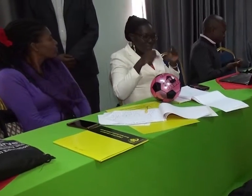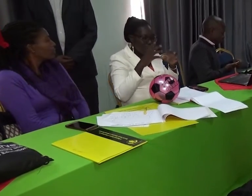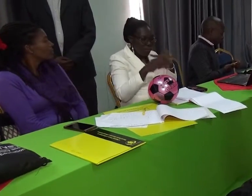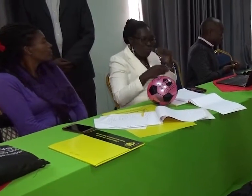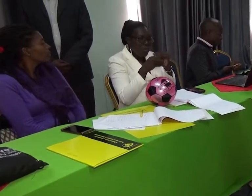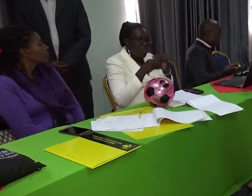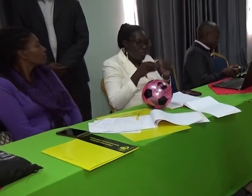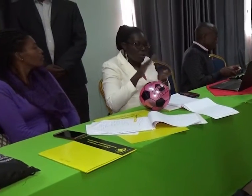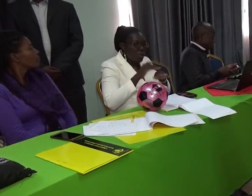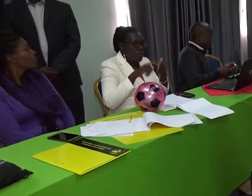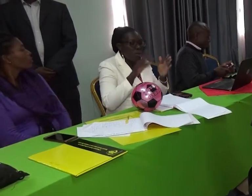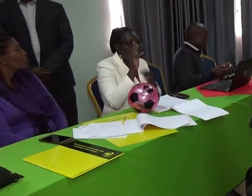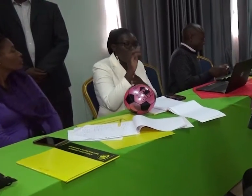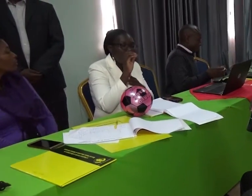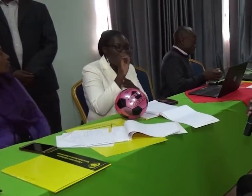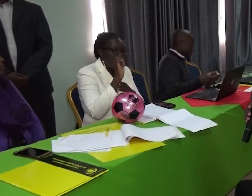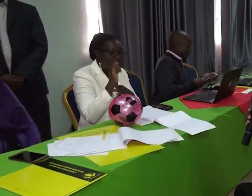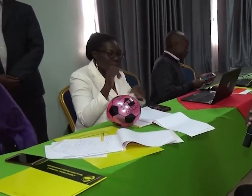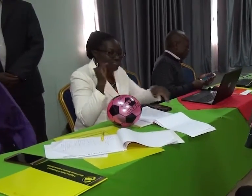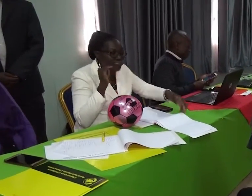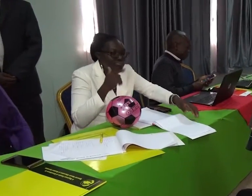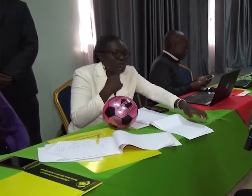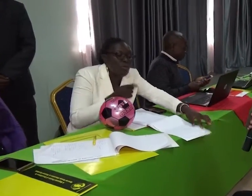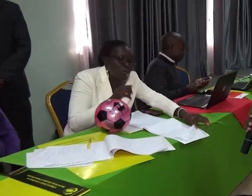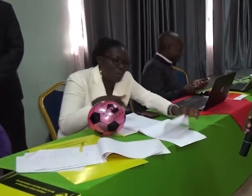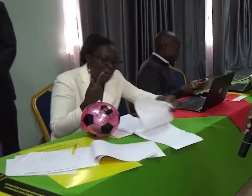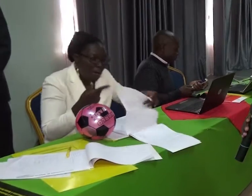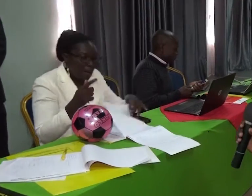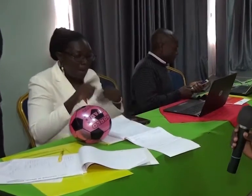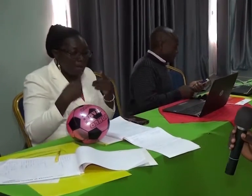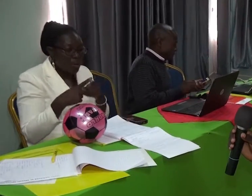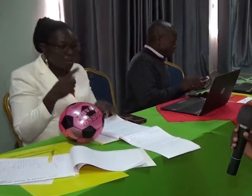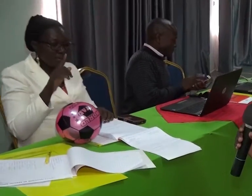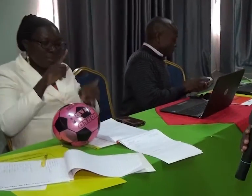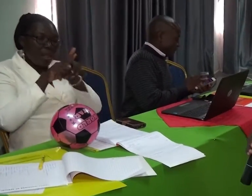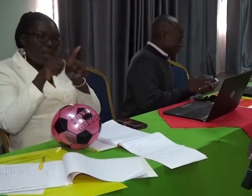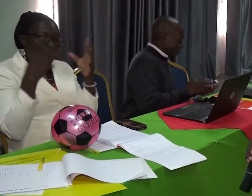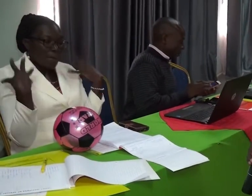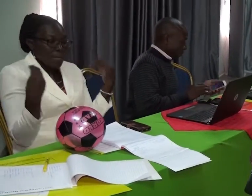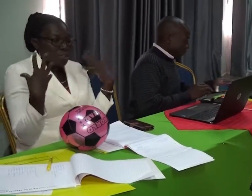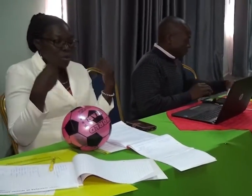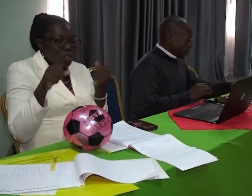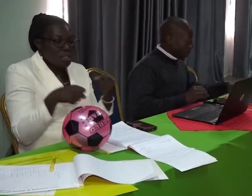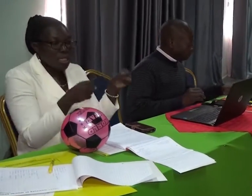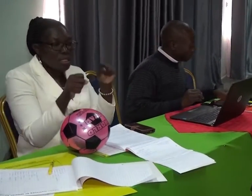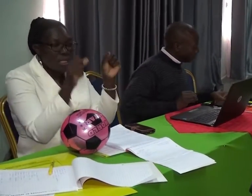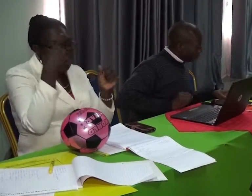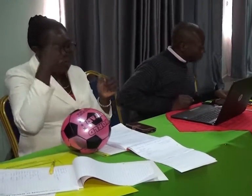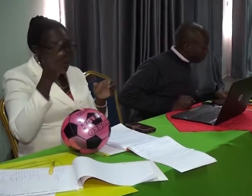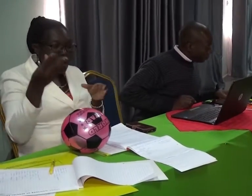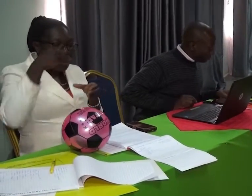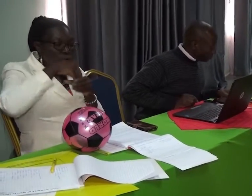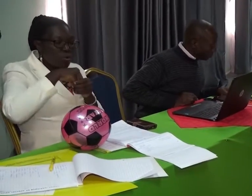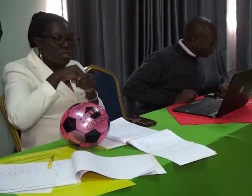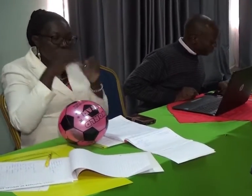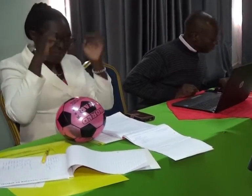things. So I want us to look at what we learned yesterday through the Ministry of Education